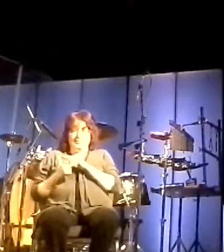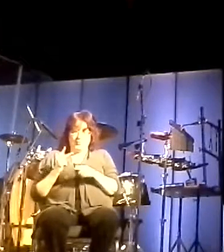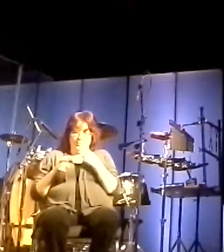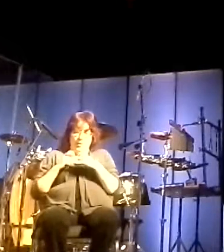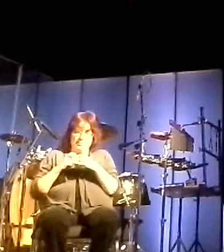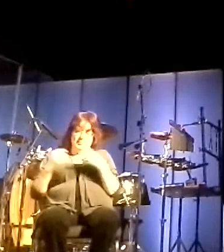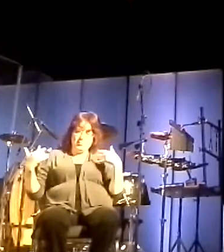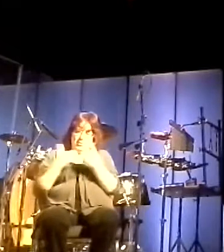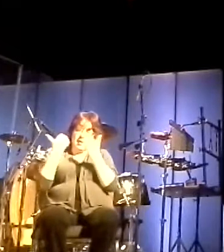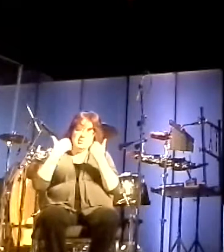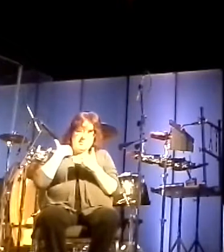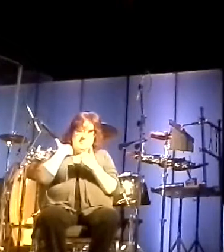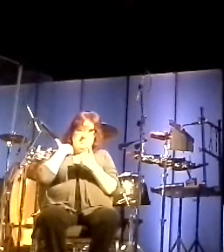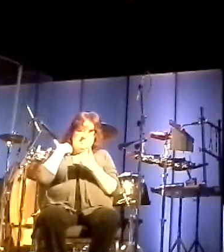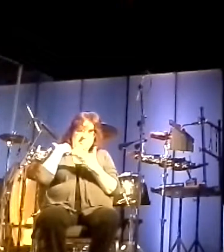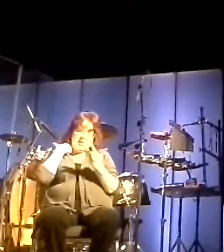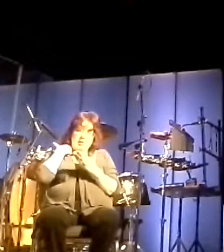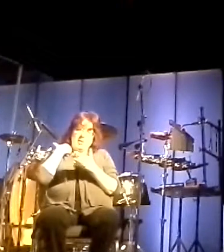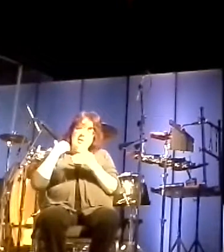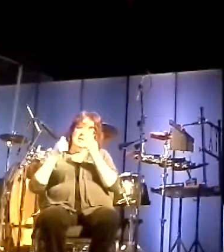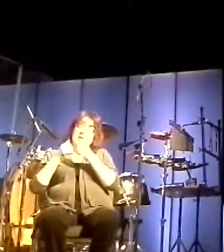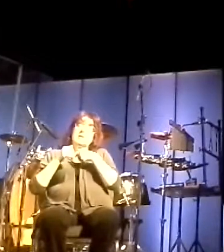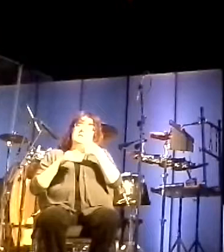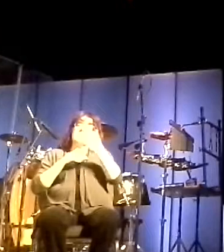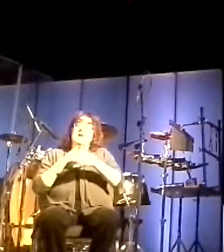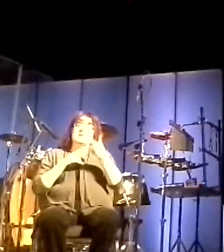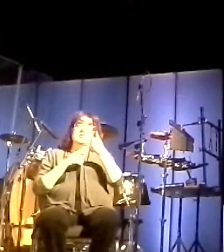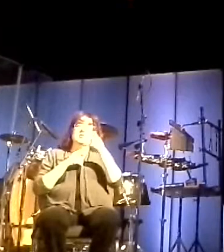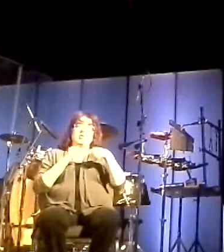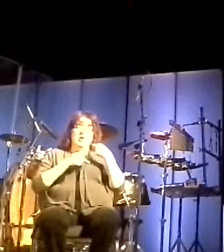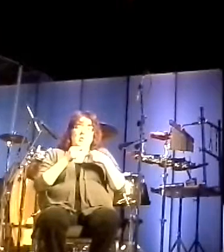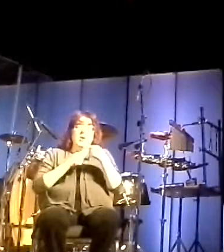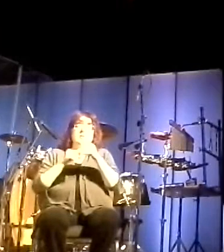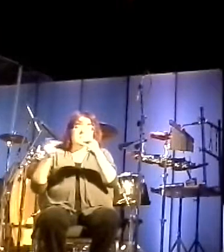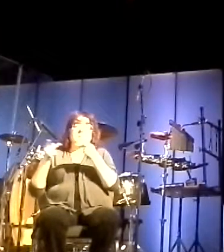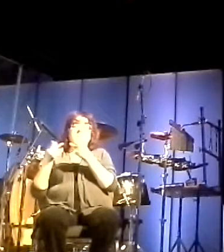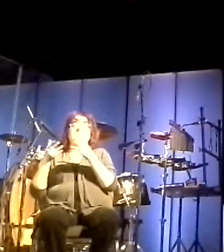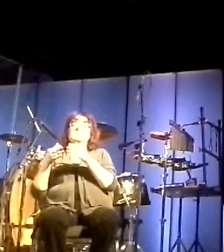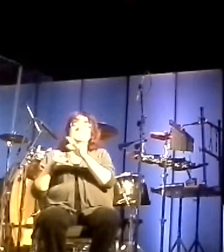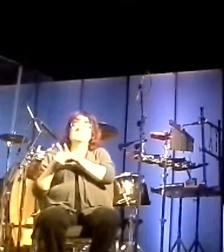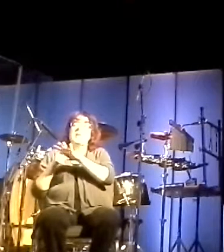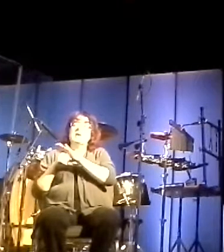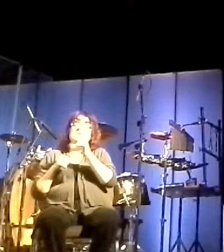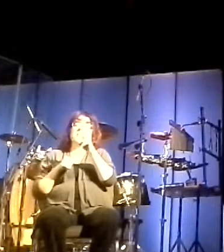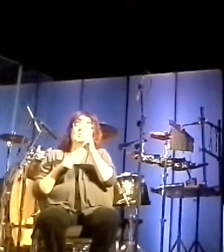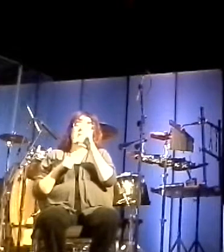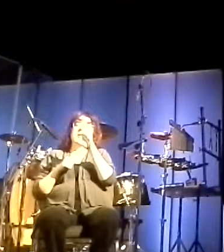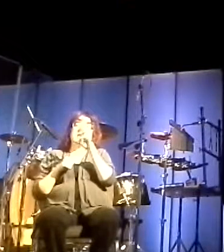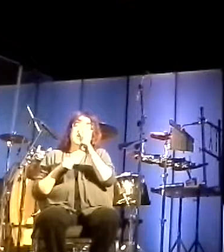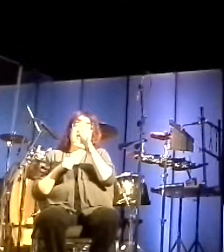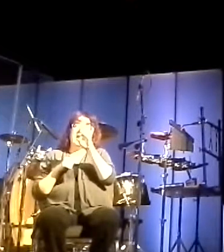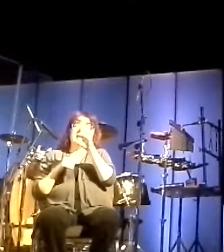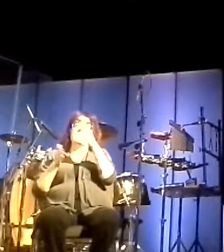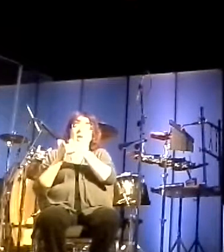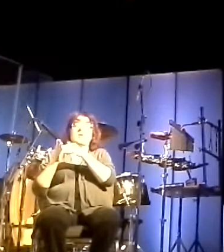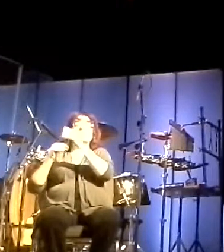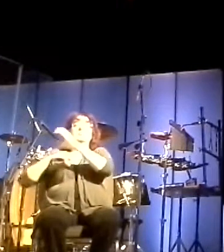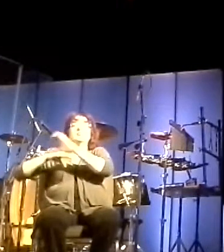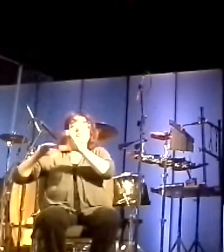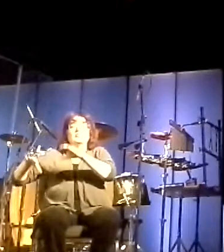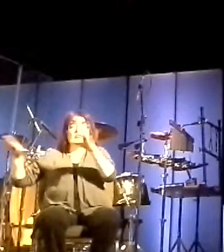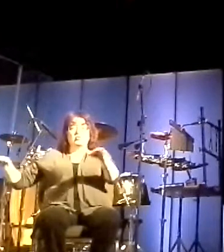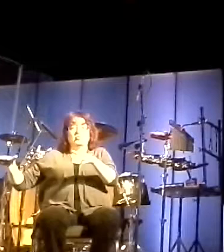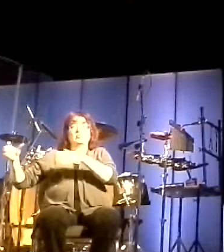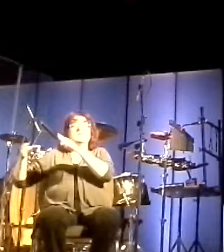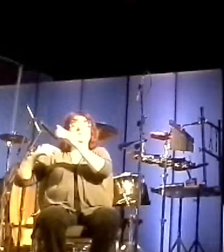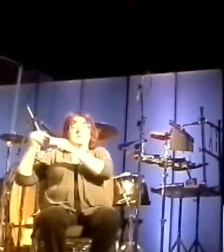issues we're going to tackle this year on our campus. Next Gen Spaces. We're getting ready to build a brand new 28,000 square foot children's facility for our